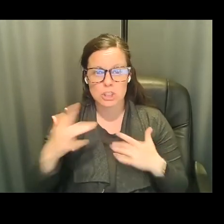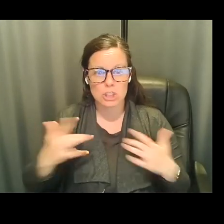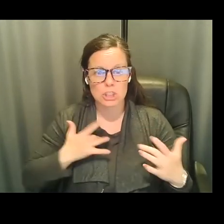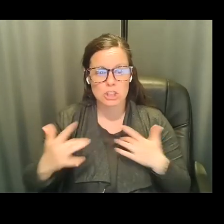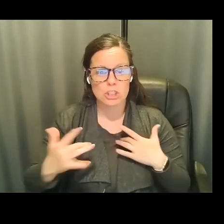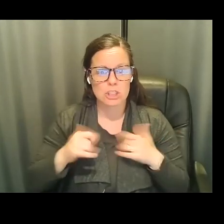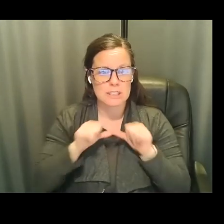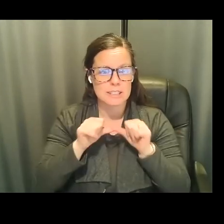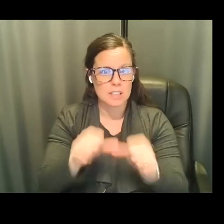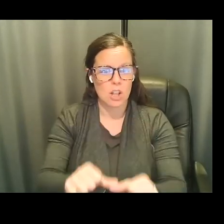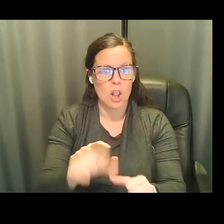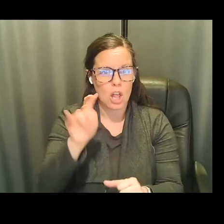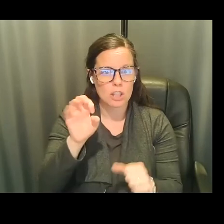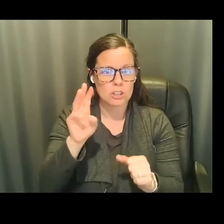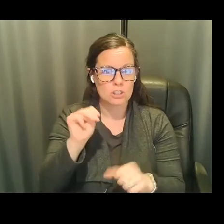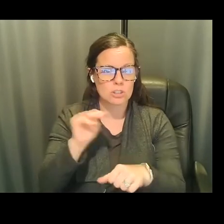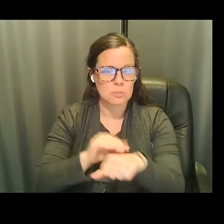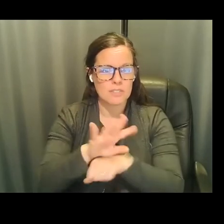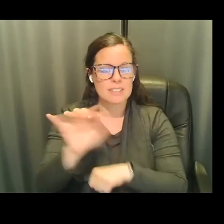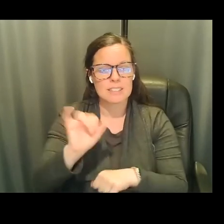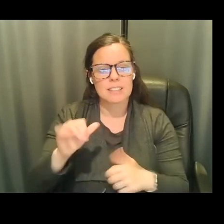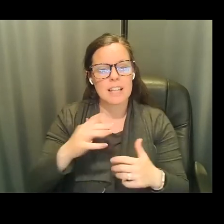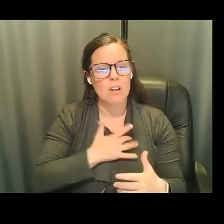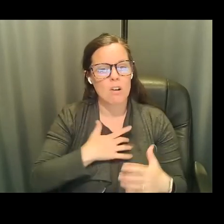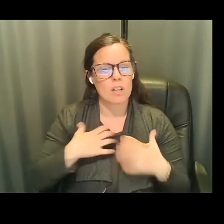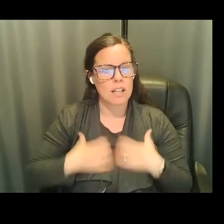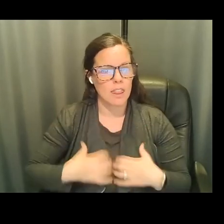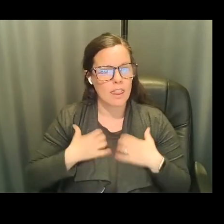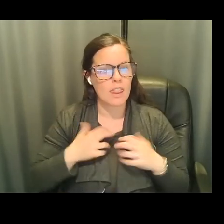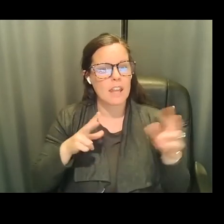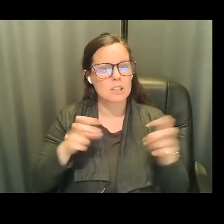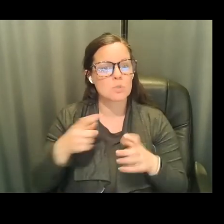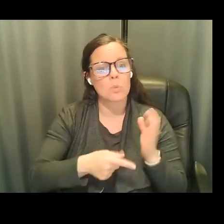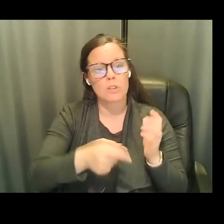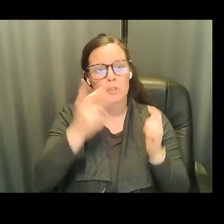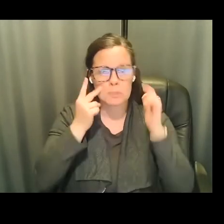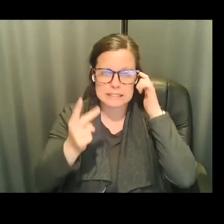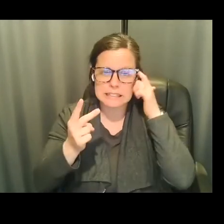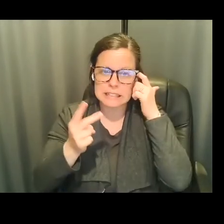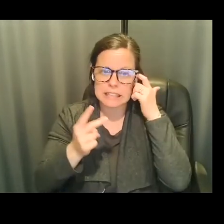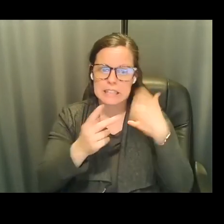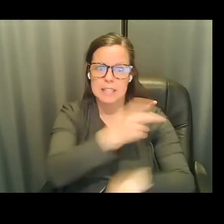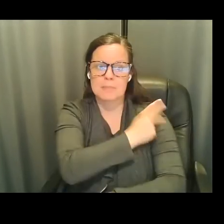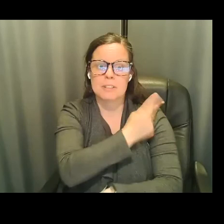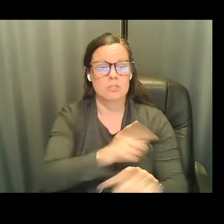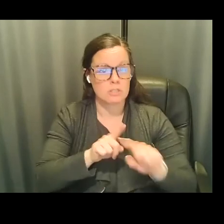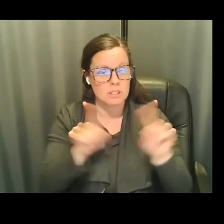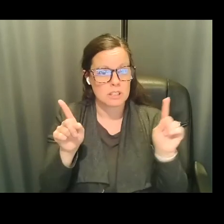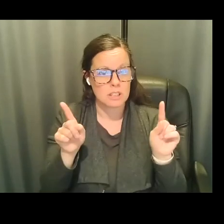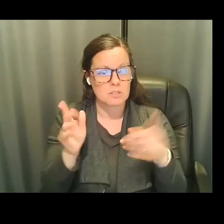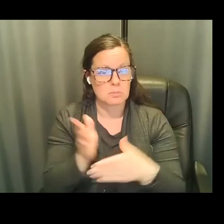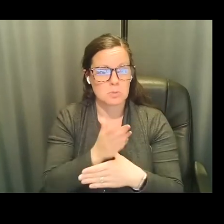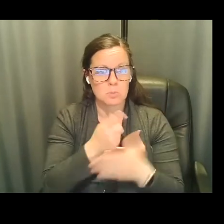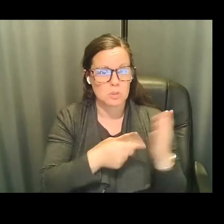long-term effects, such as heart and lung issues. What have you been seeing specifically in patients, and is there a difference between what you're seeing